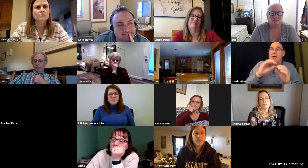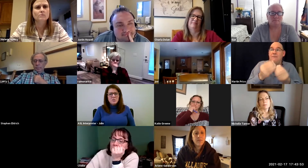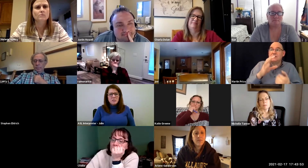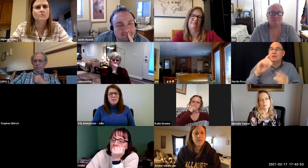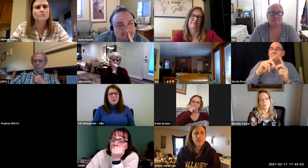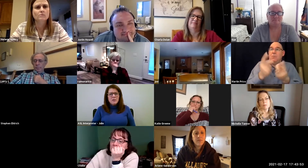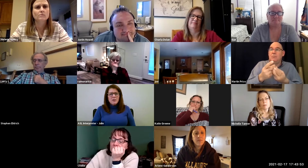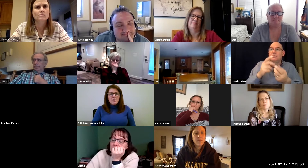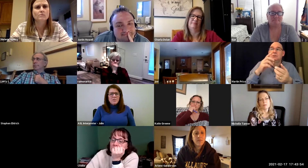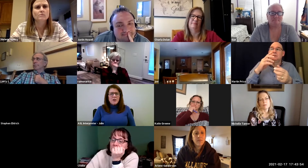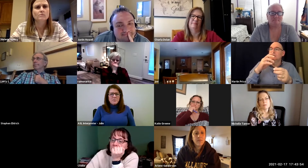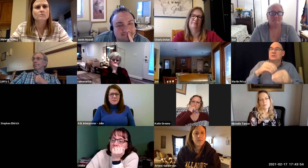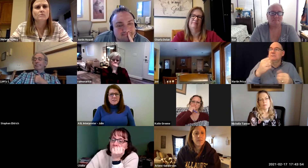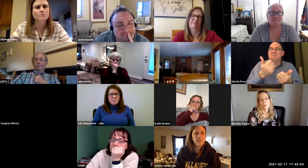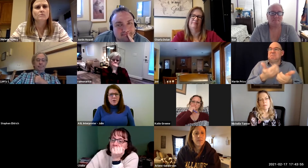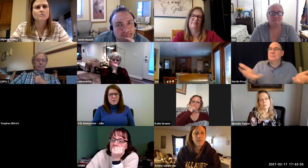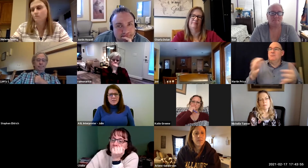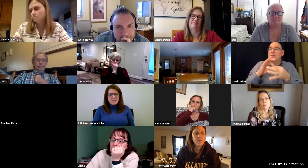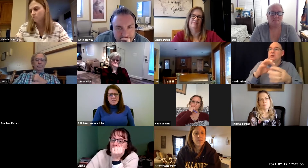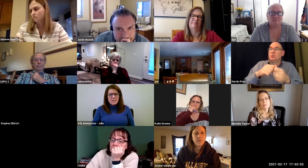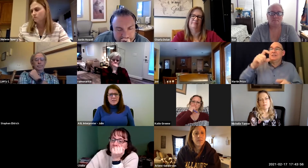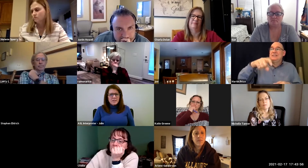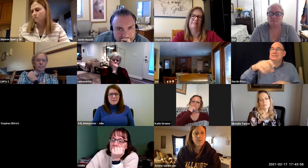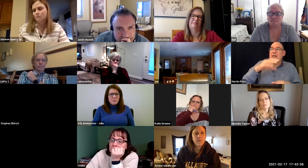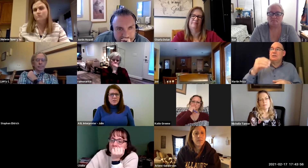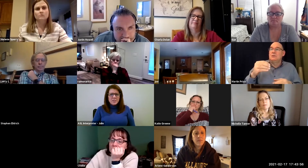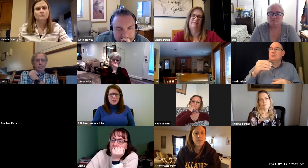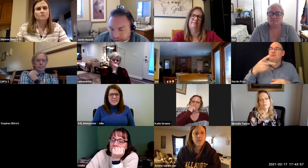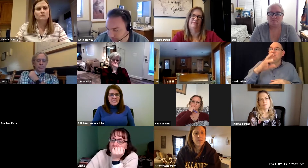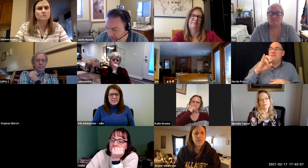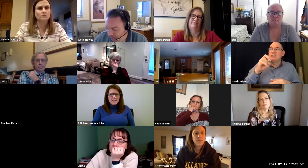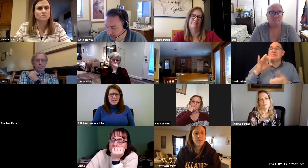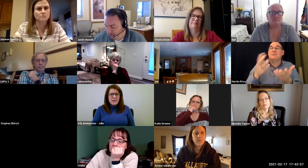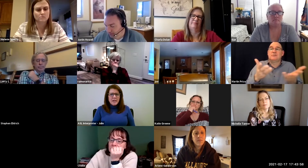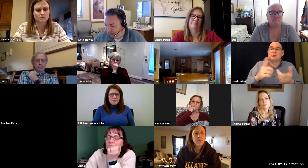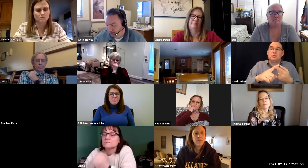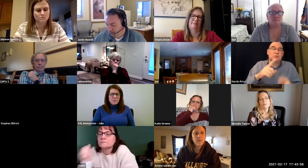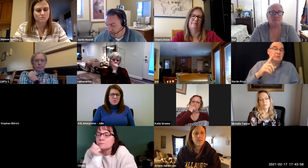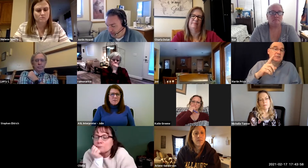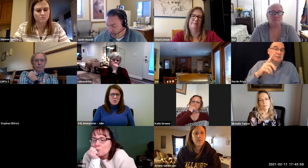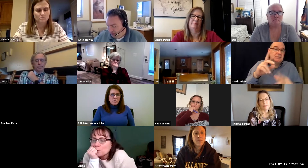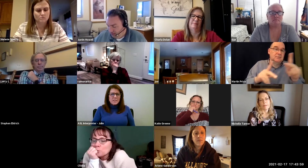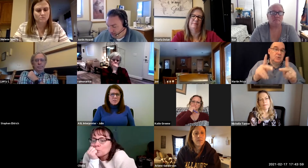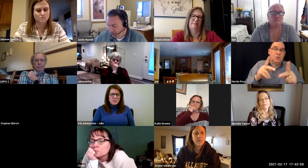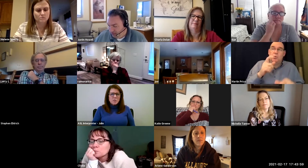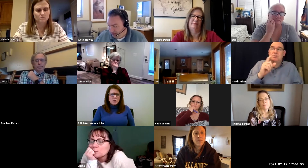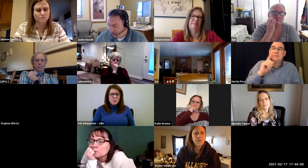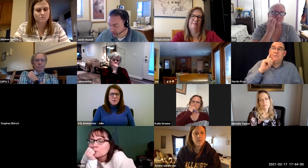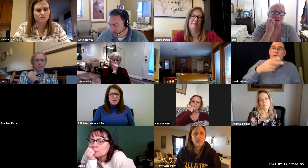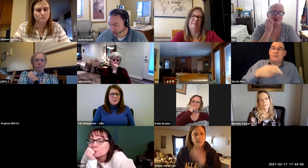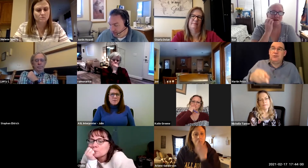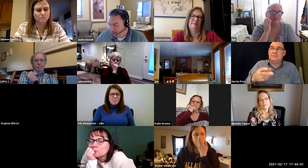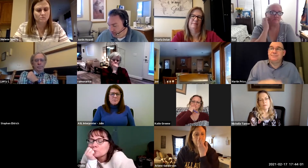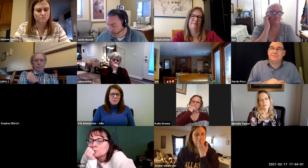assist the division of the office and department in anything related to needs and provision of services